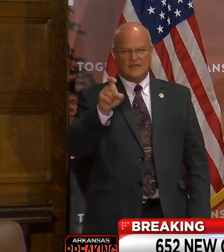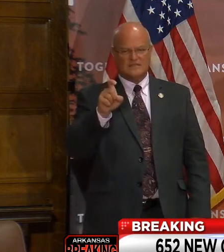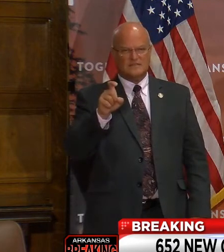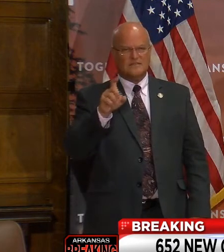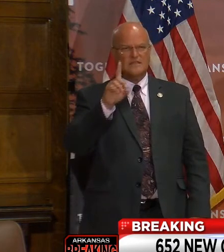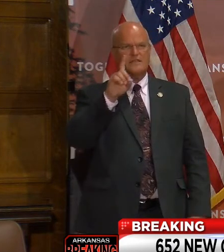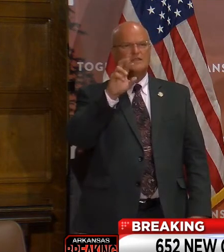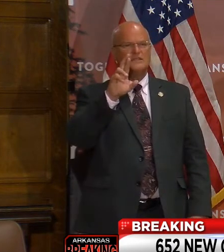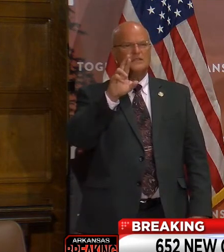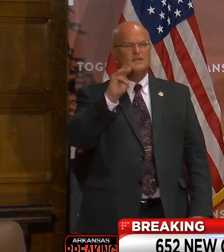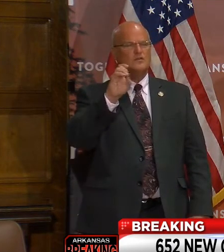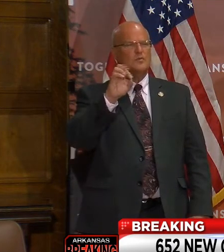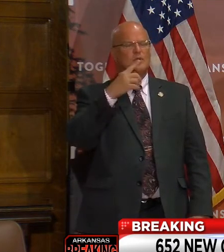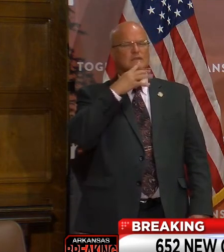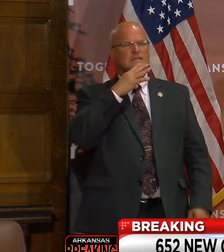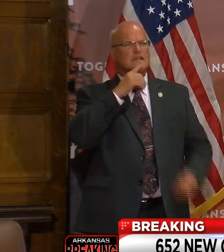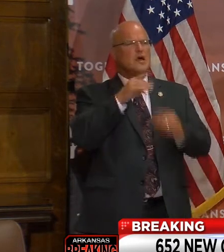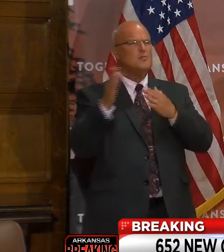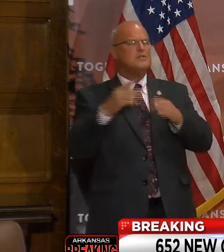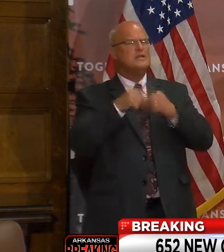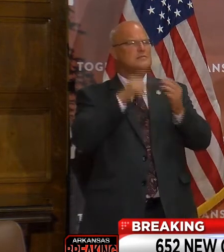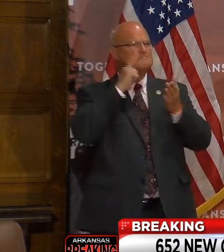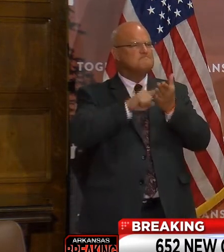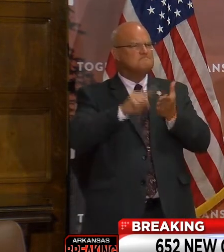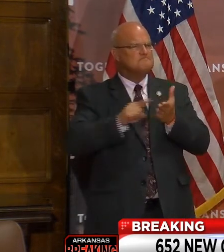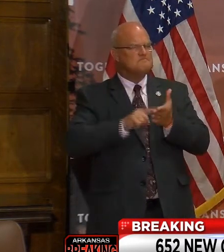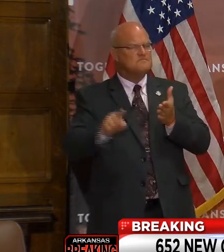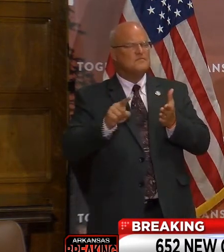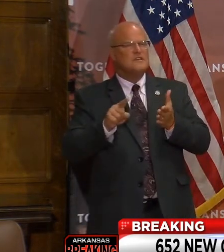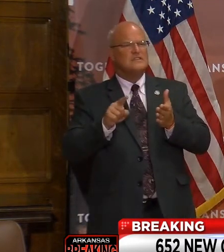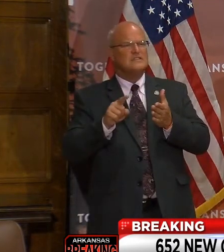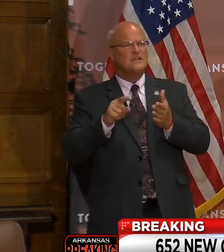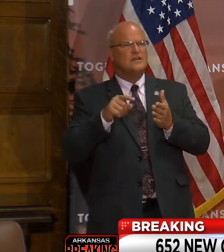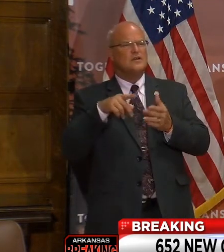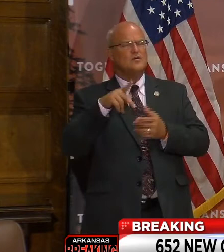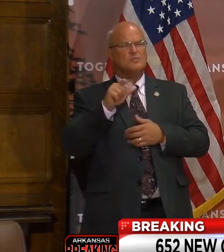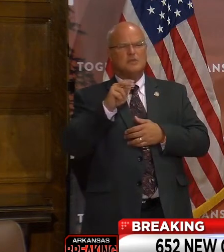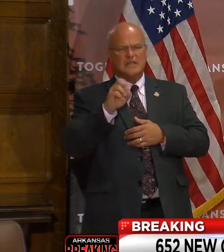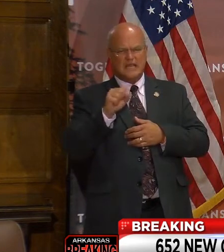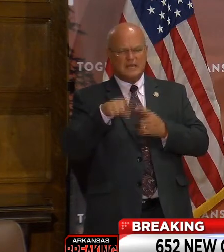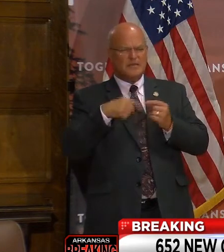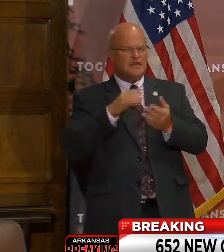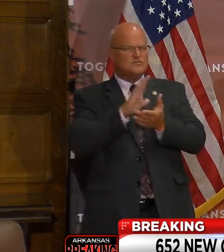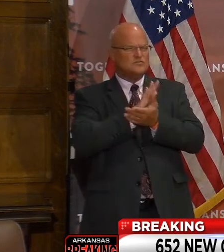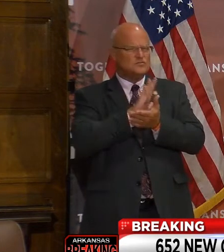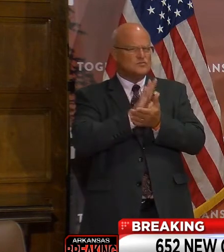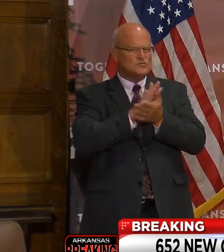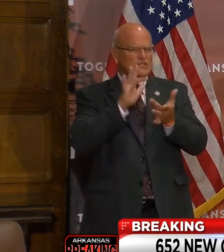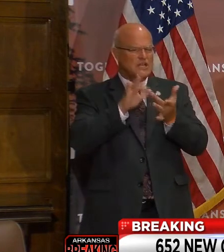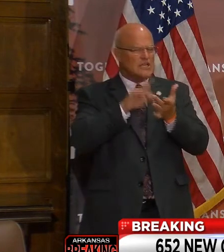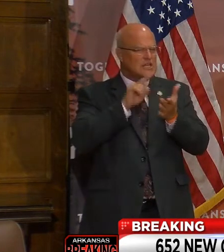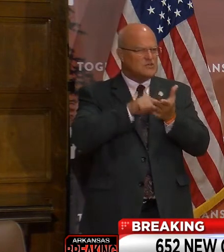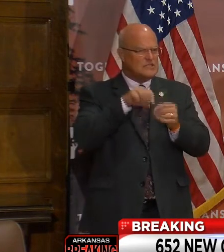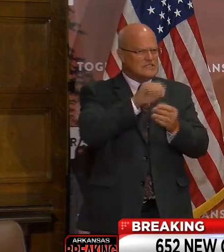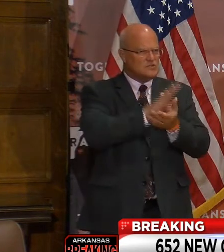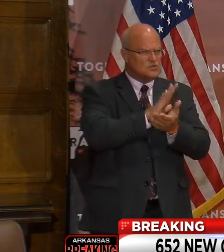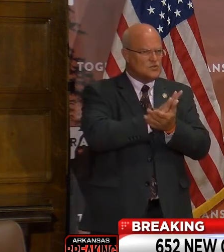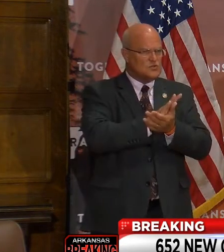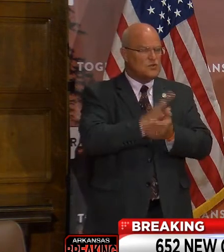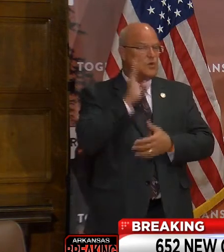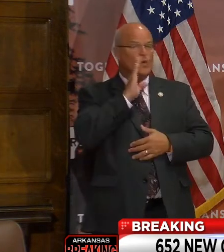Dr. Romero mentioned a plan to investigate cases and contact tracing at schools. Will there be dedicated